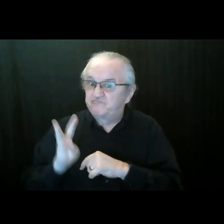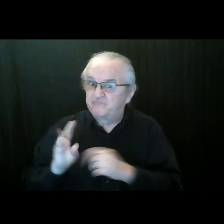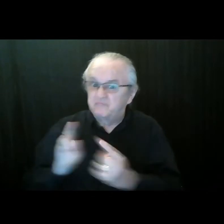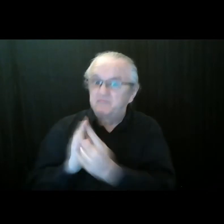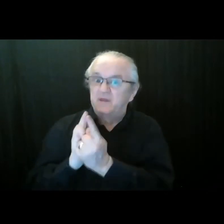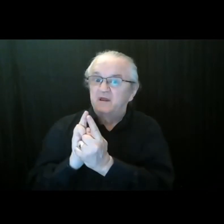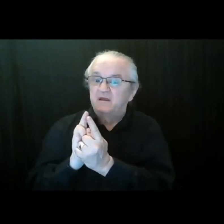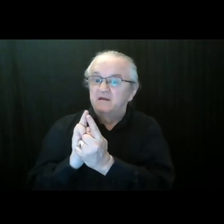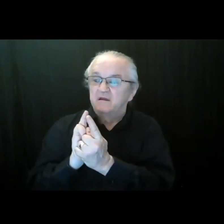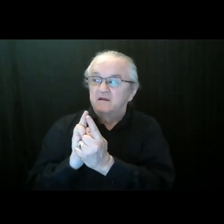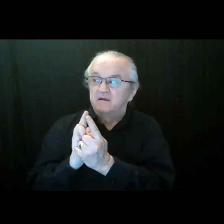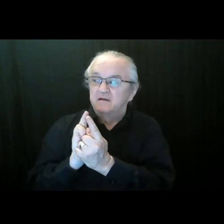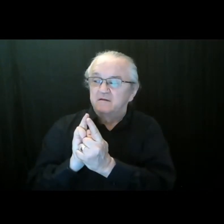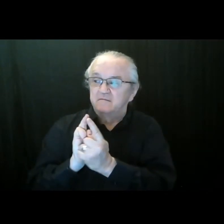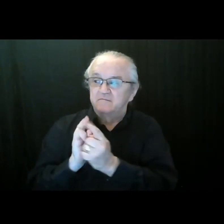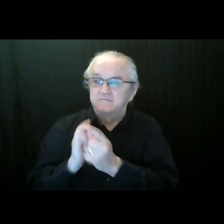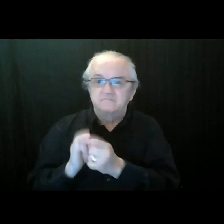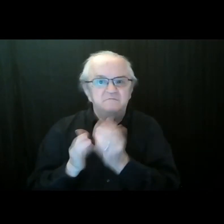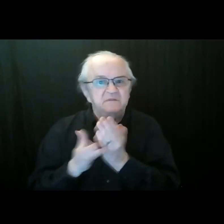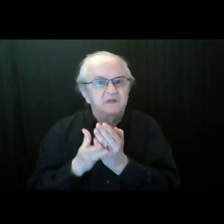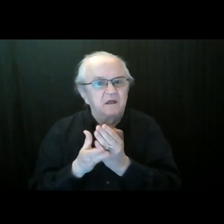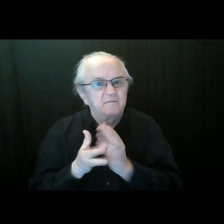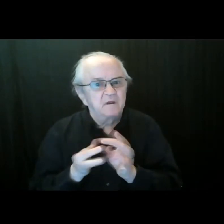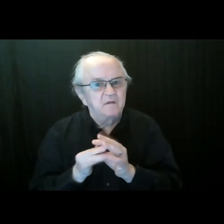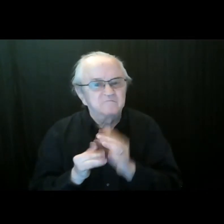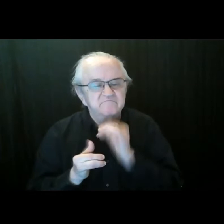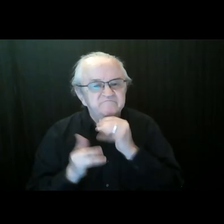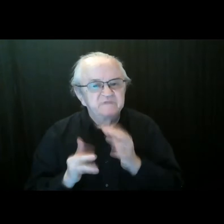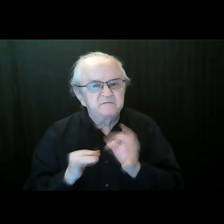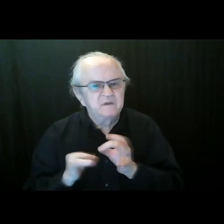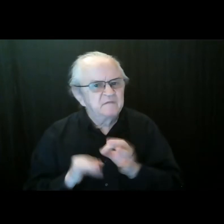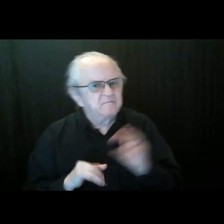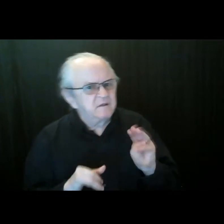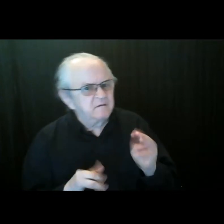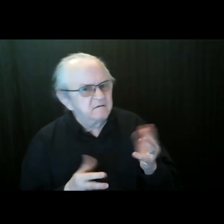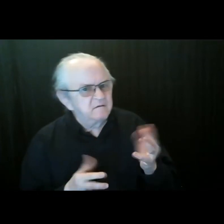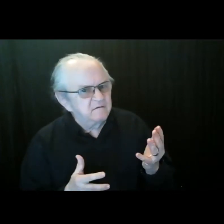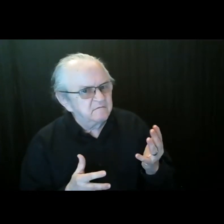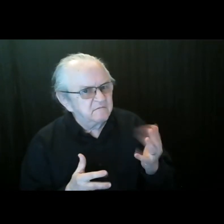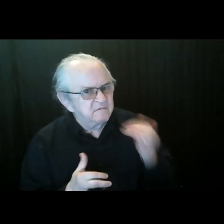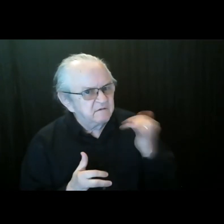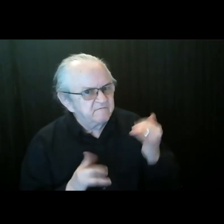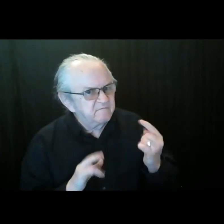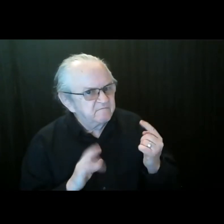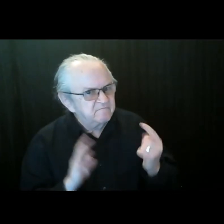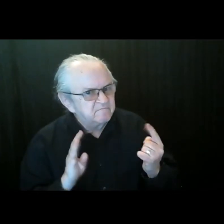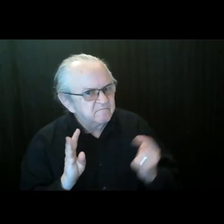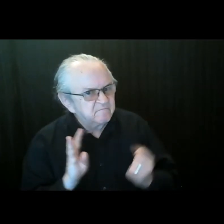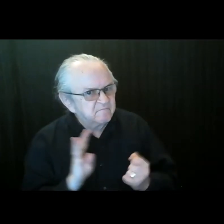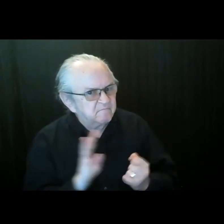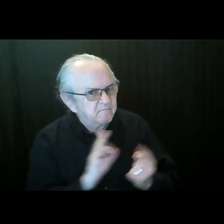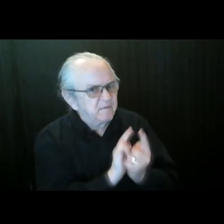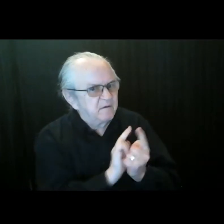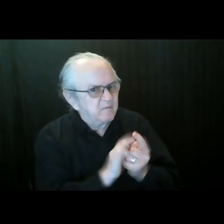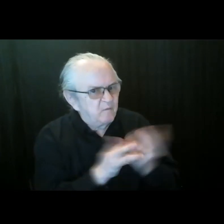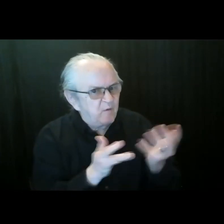And then she stopped talking. And Michael said, well, what? But she wouldn't